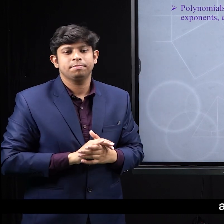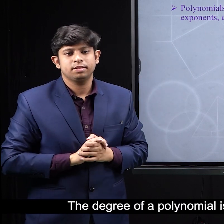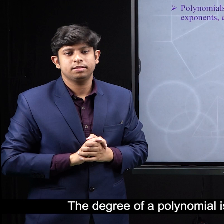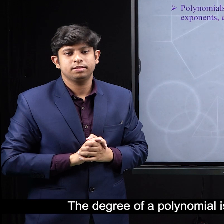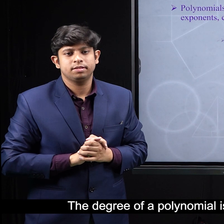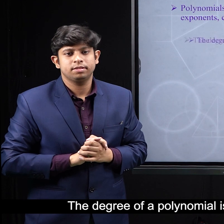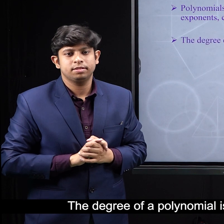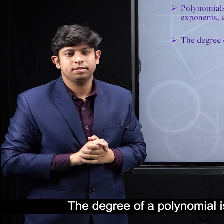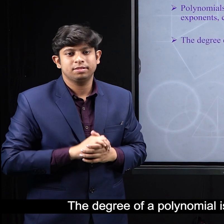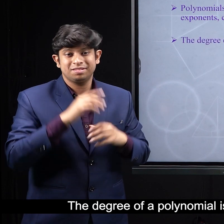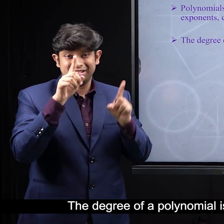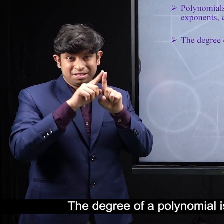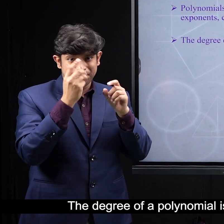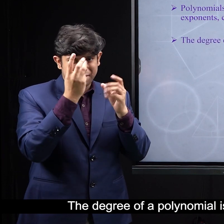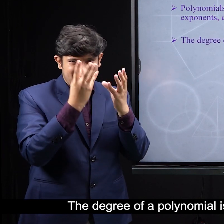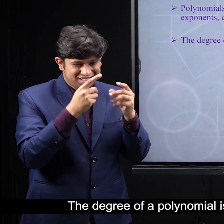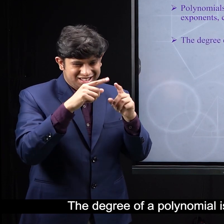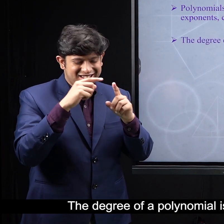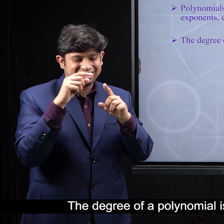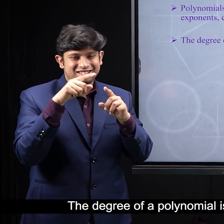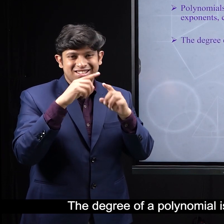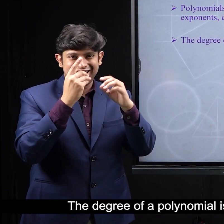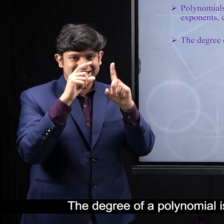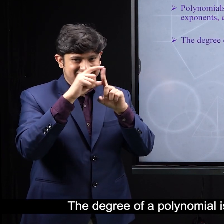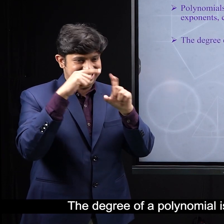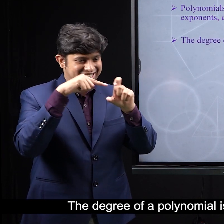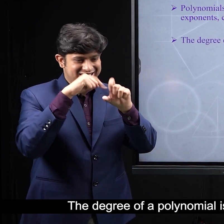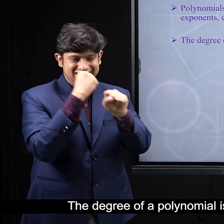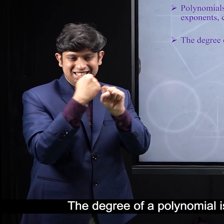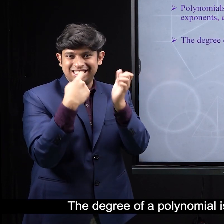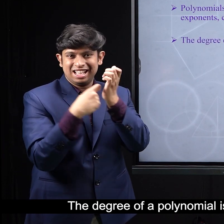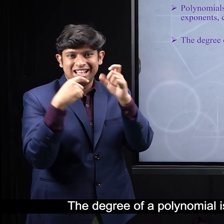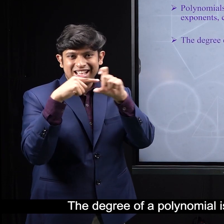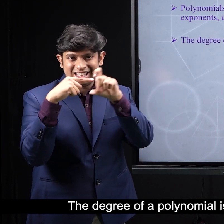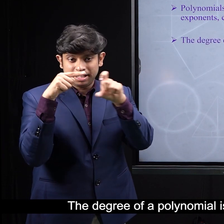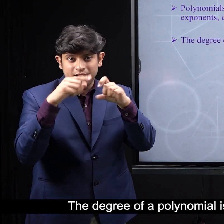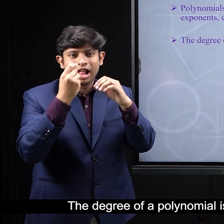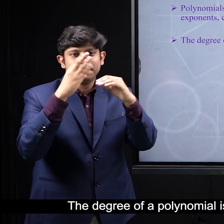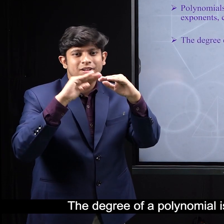The degree of a polynomial is defined as the highest power of its variable.